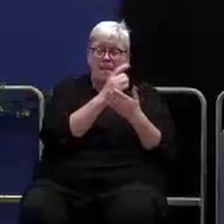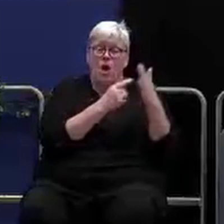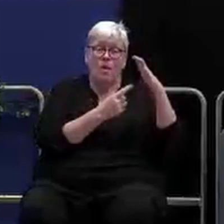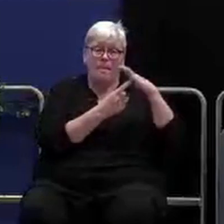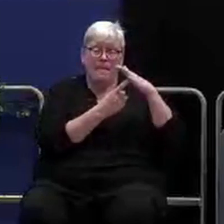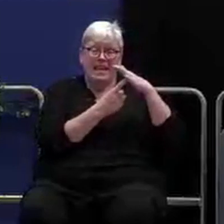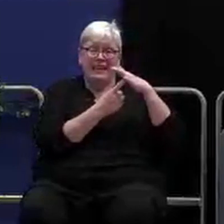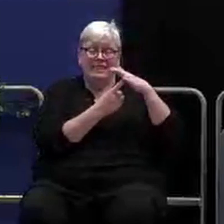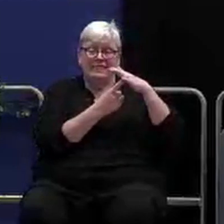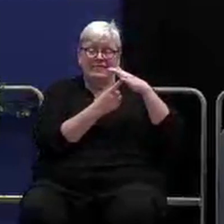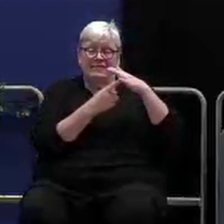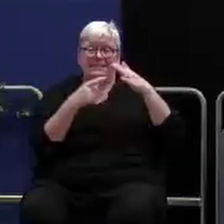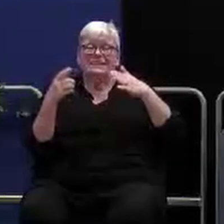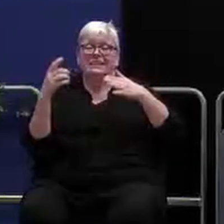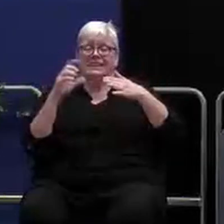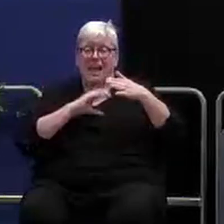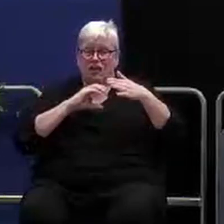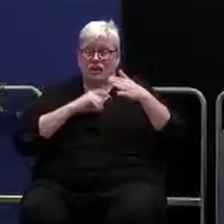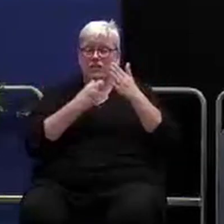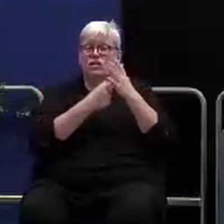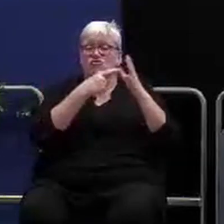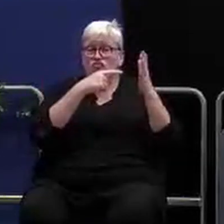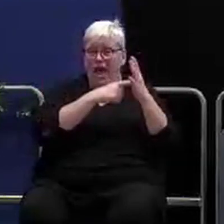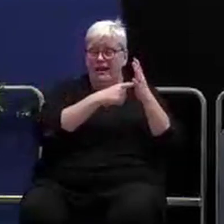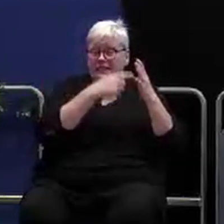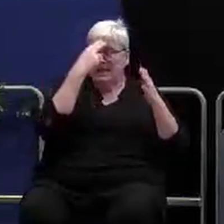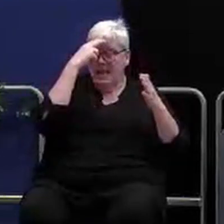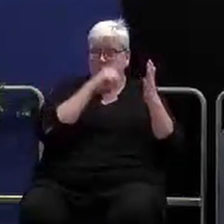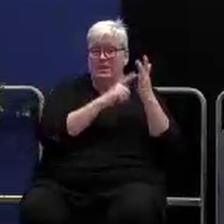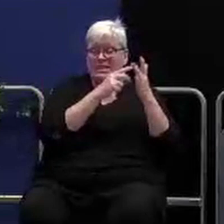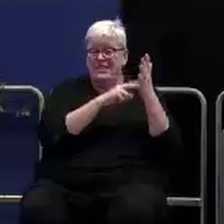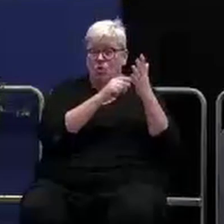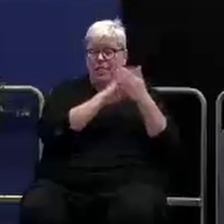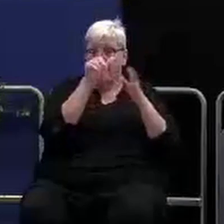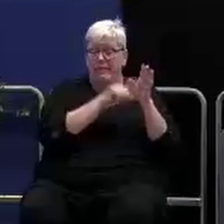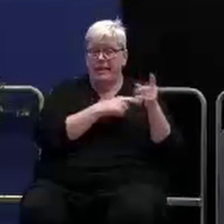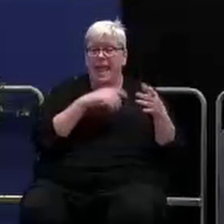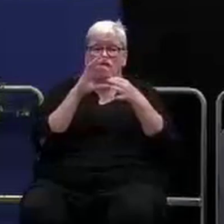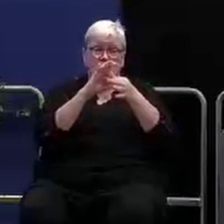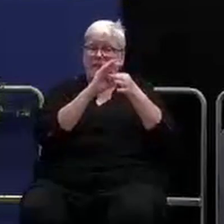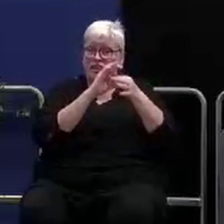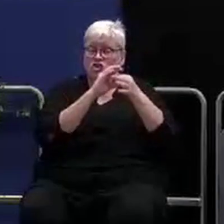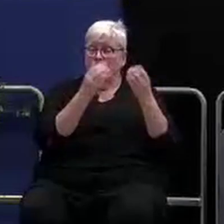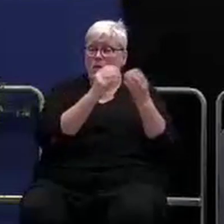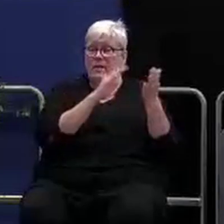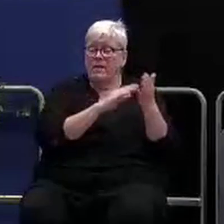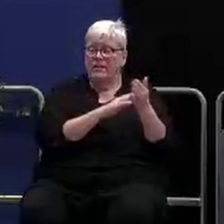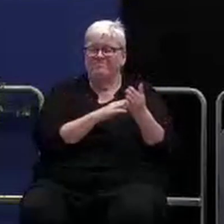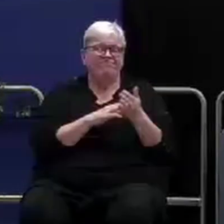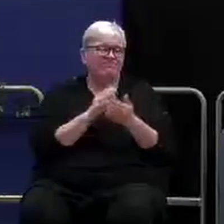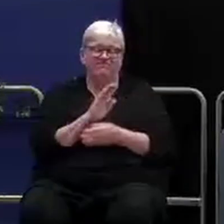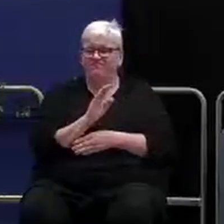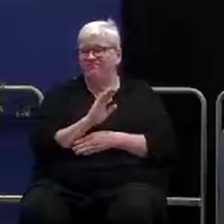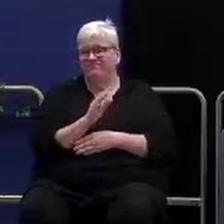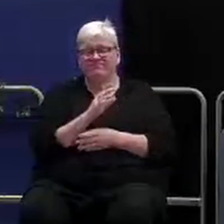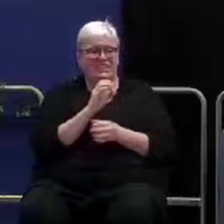who is a rat named Timothy and his relationship with his mother in a time of peril. I was like, this will be absolutely perfect. And it wasn't. There wasn't